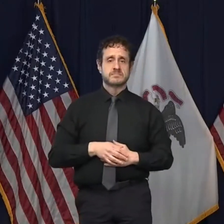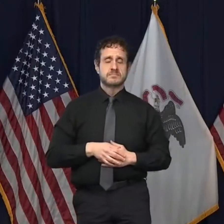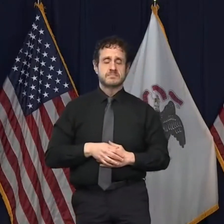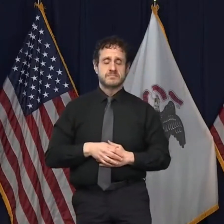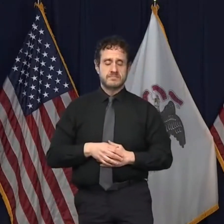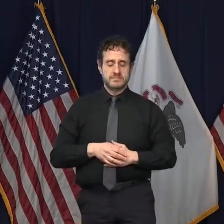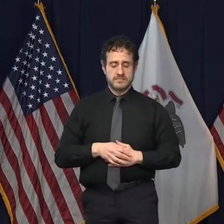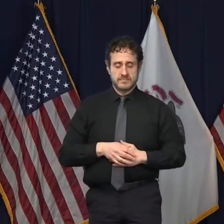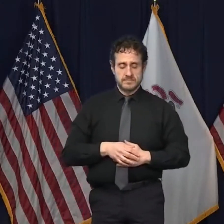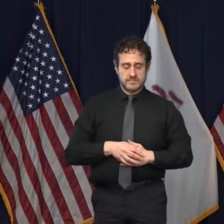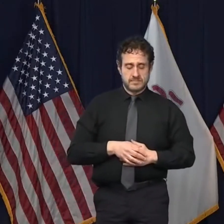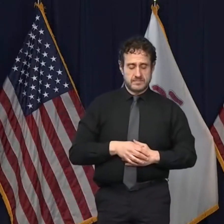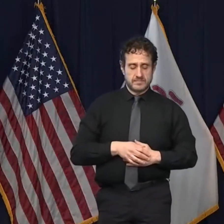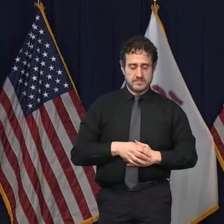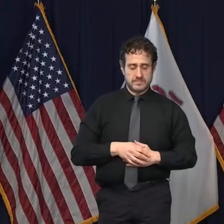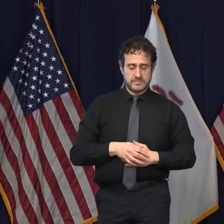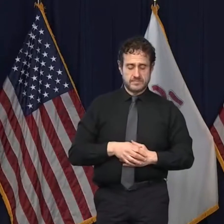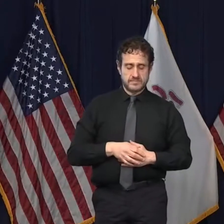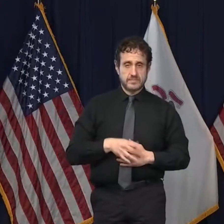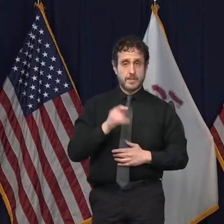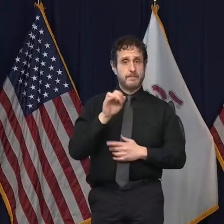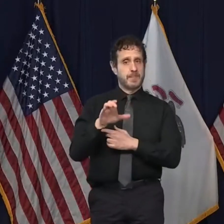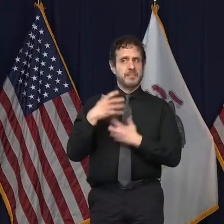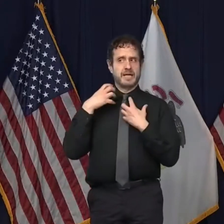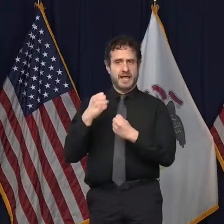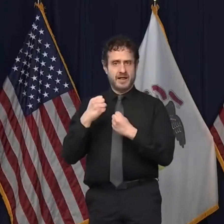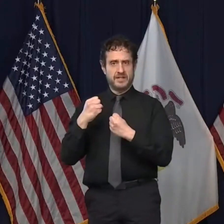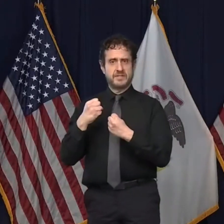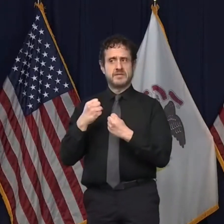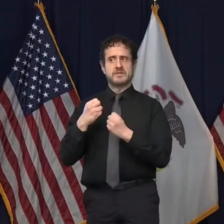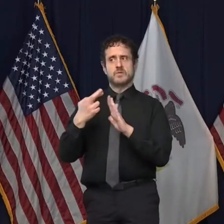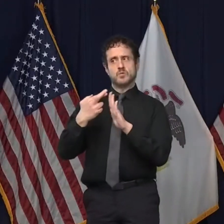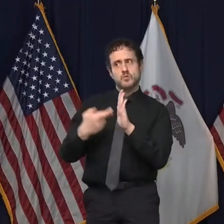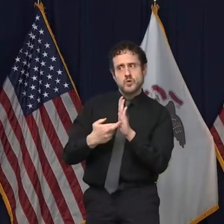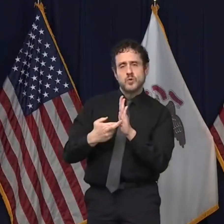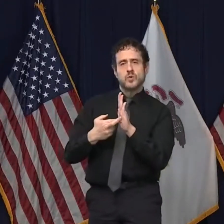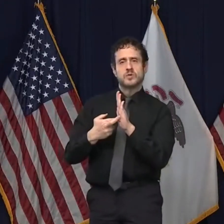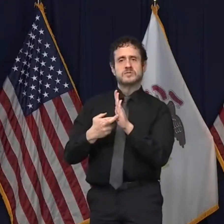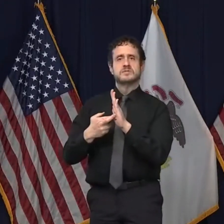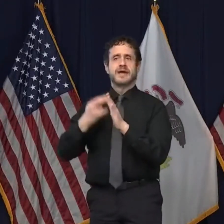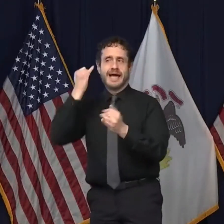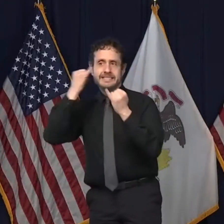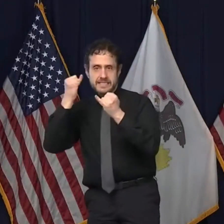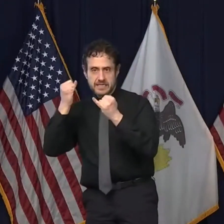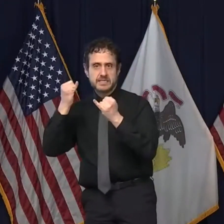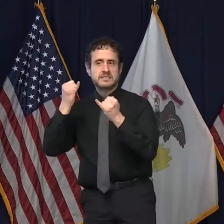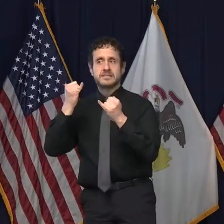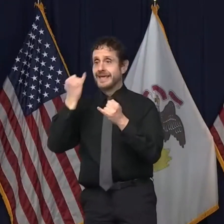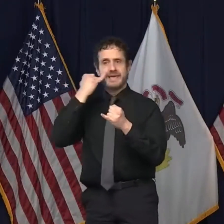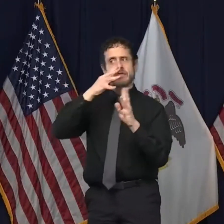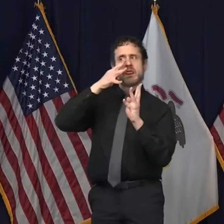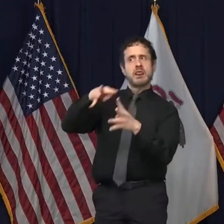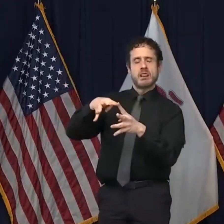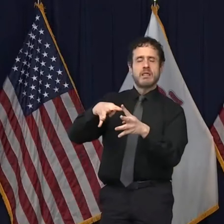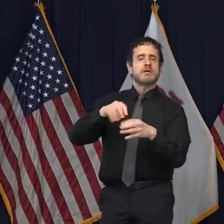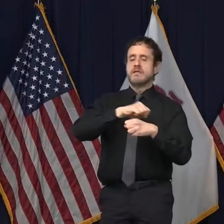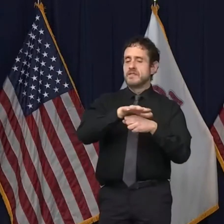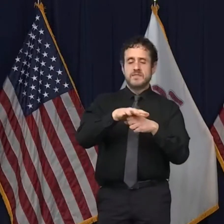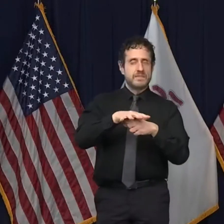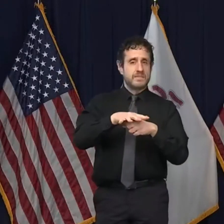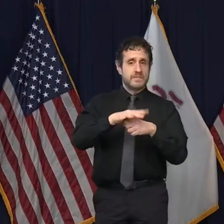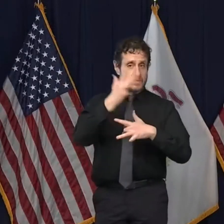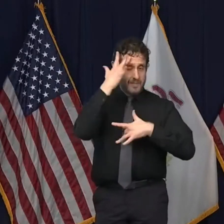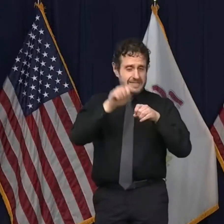these tried and true public health measures, without vaccination, this pandemic will extend longer than it needs